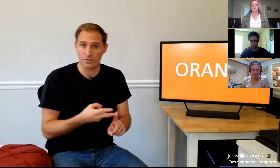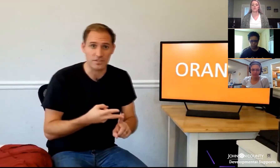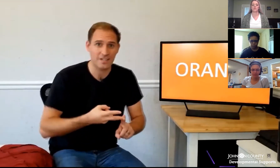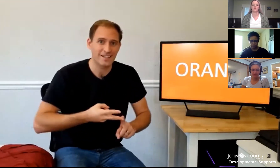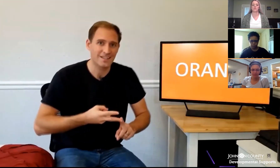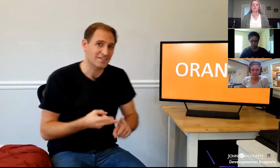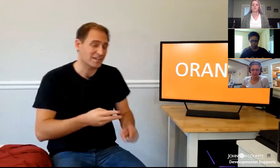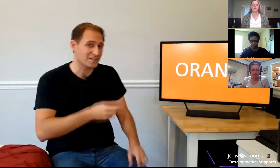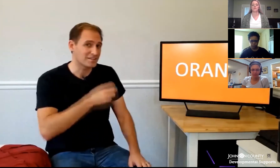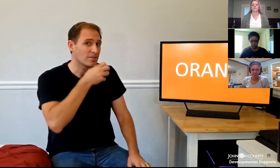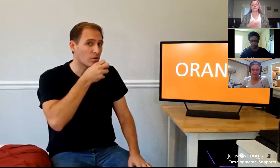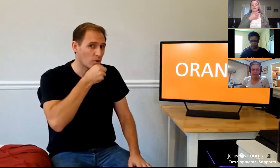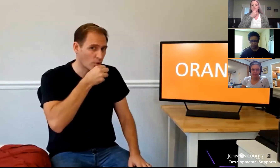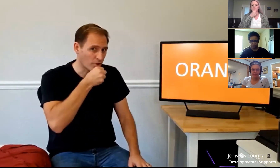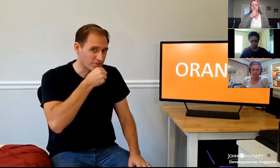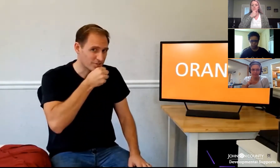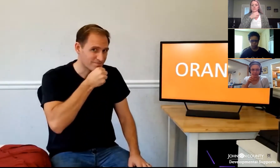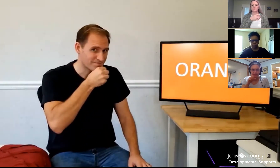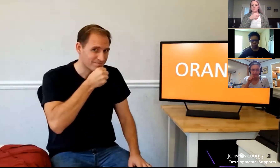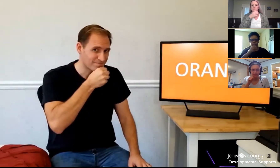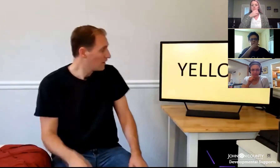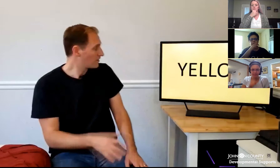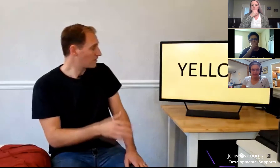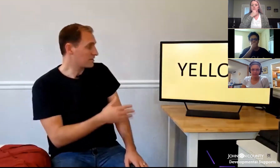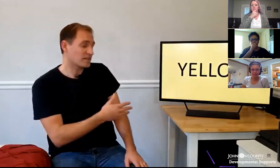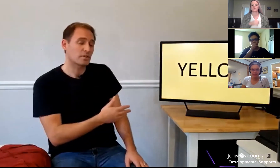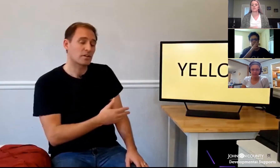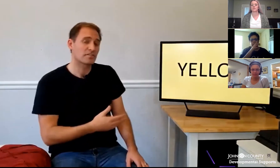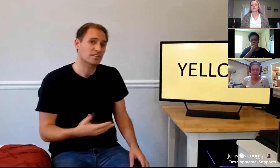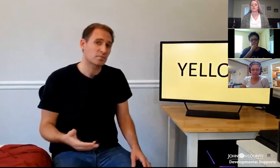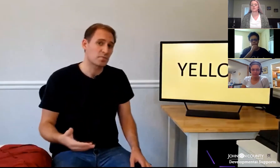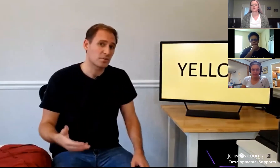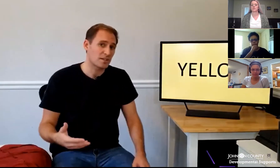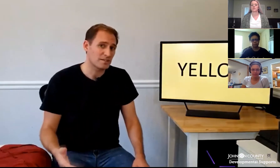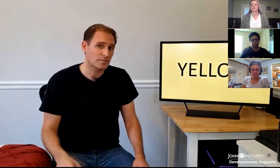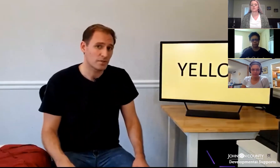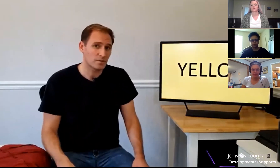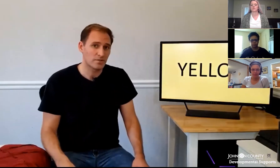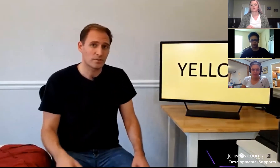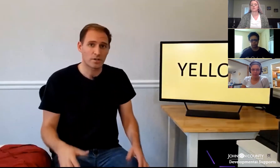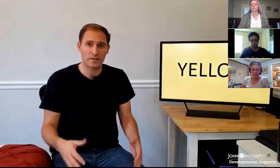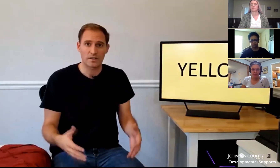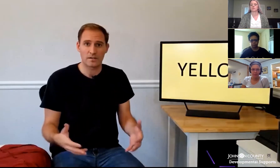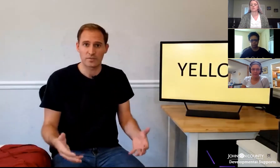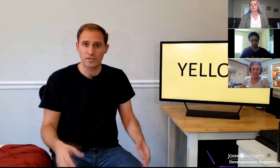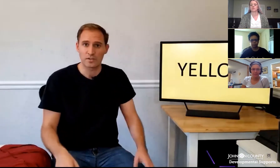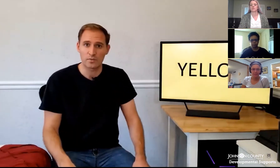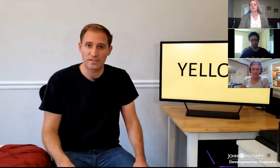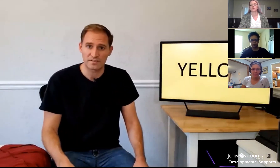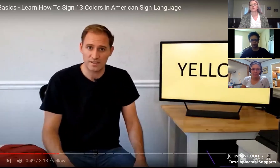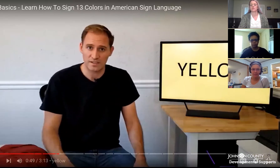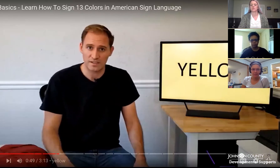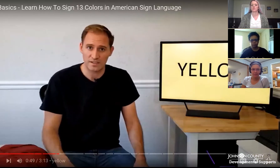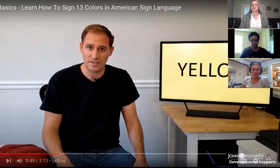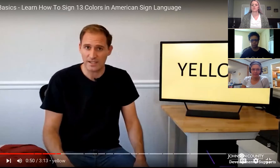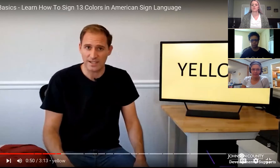the fruit orange. And the sign is orange. So these next four colors are actually going to be pretty easy for you if you already are familiar with